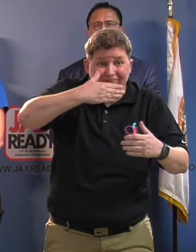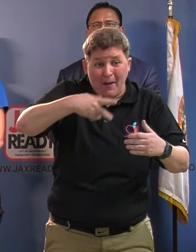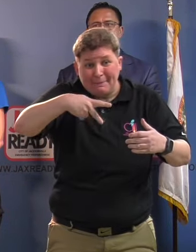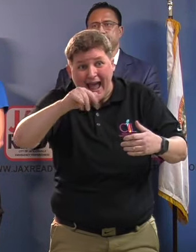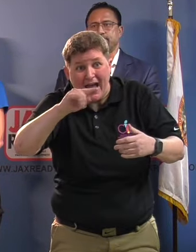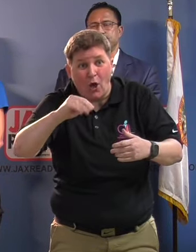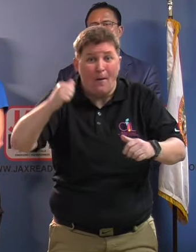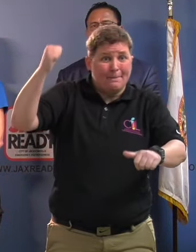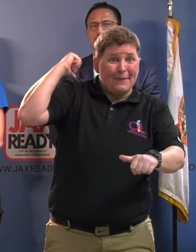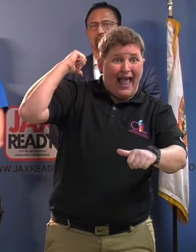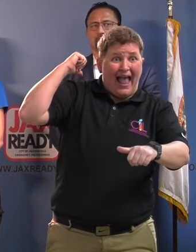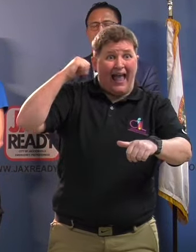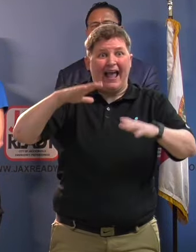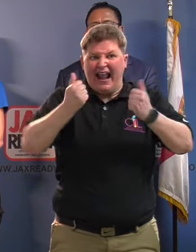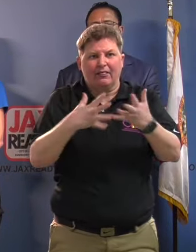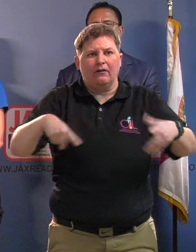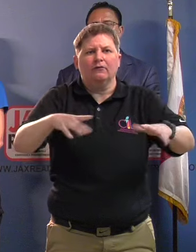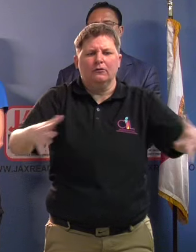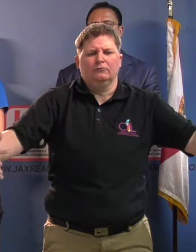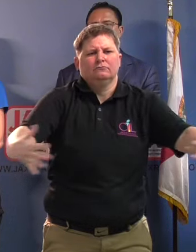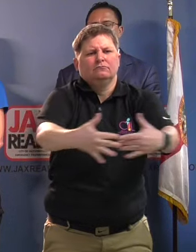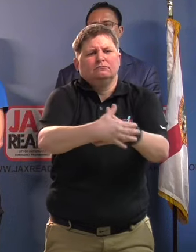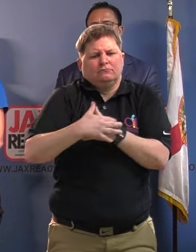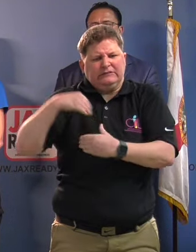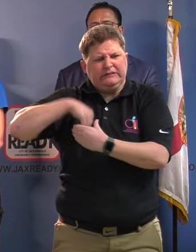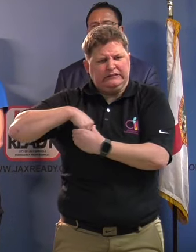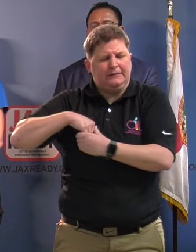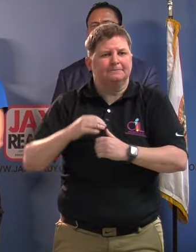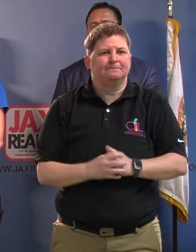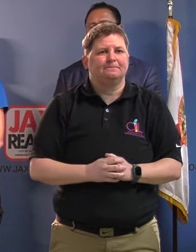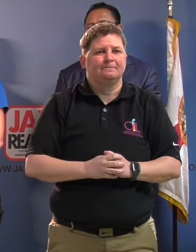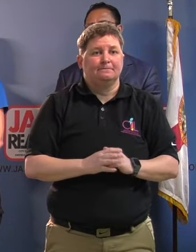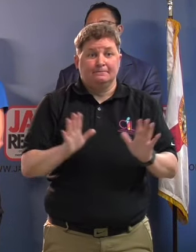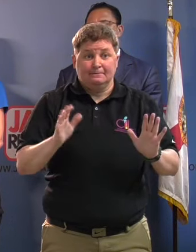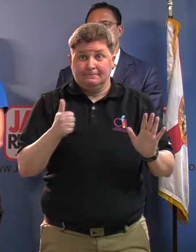Anybody else? Well,